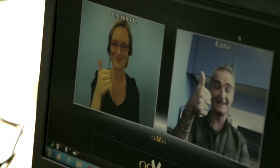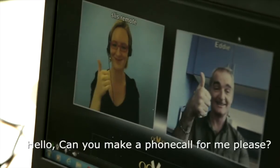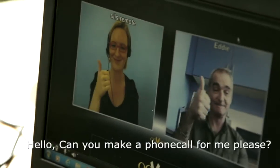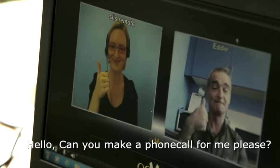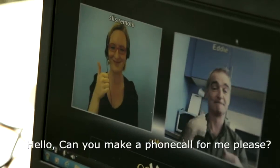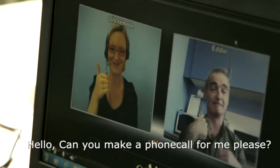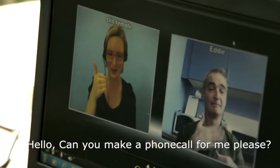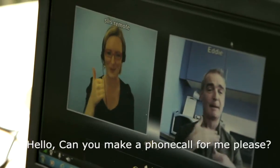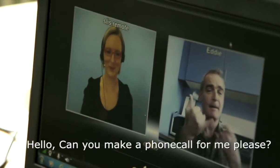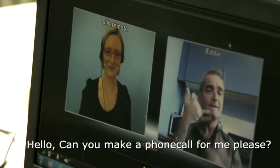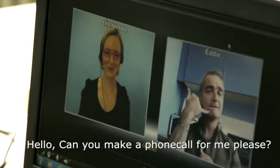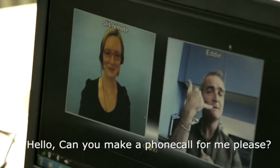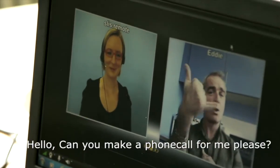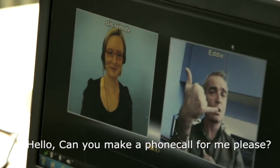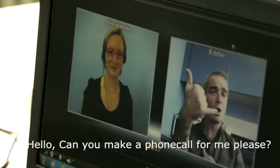Hello, can you make a phone call for me please?